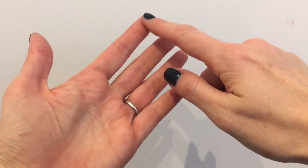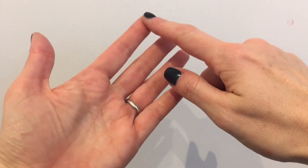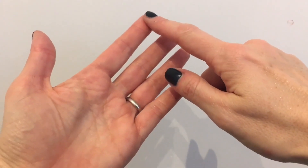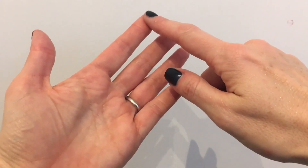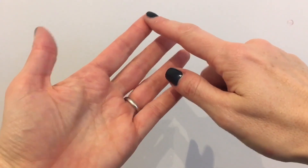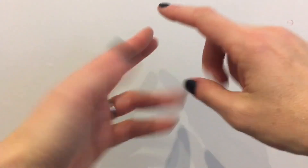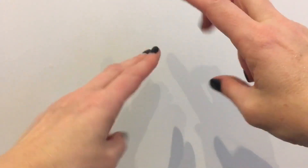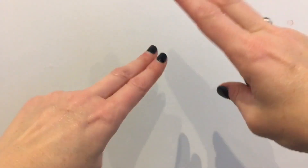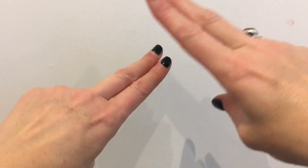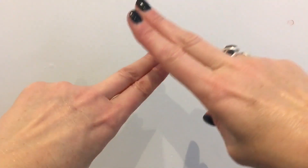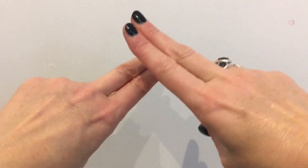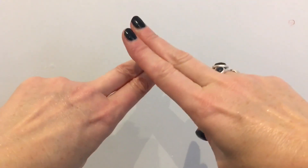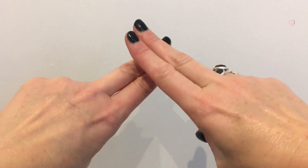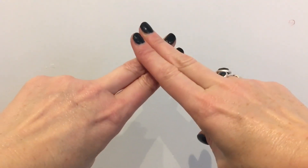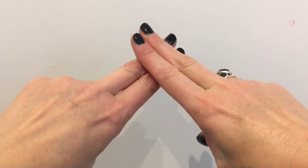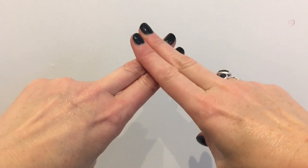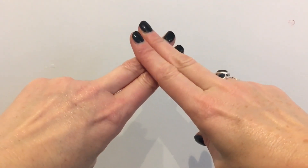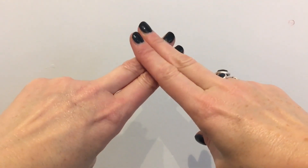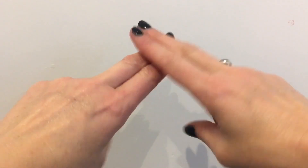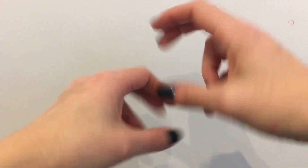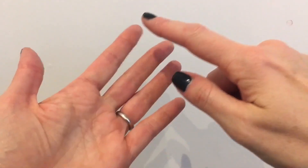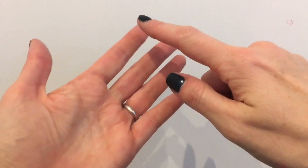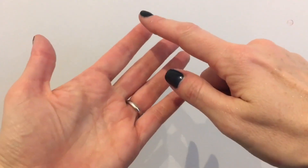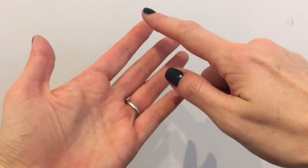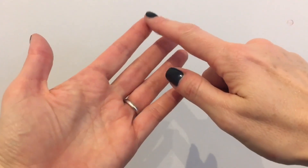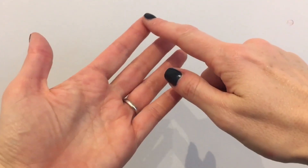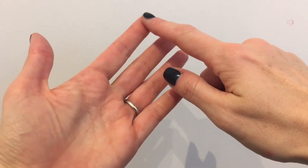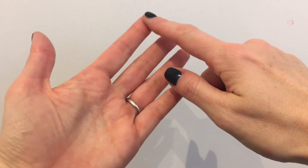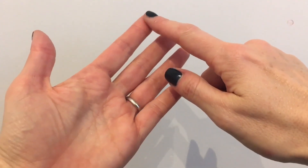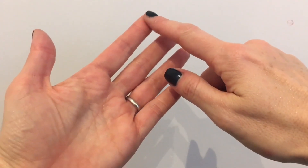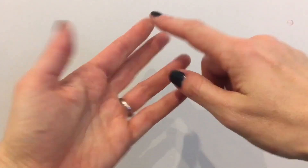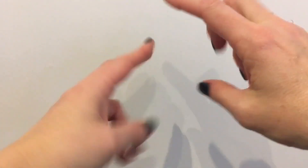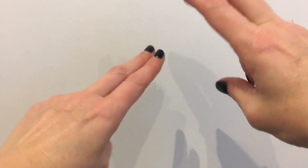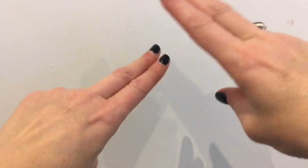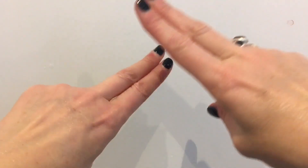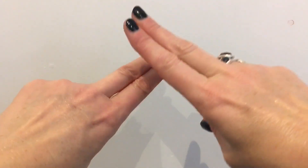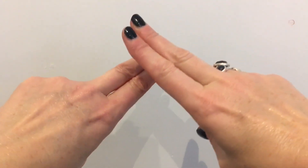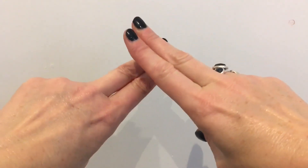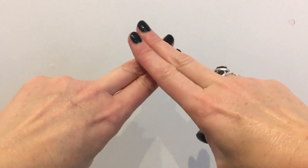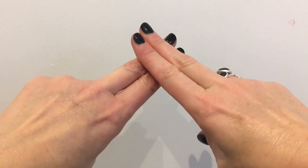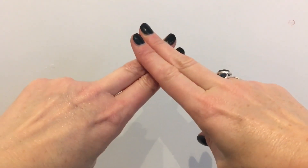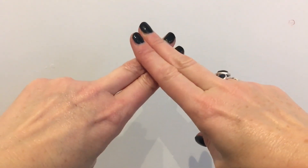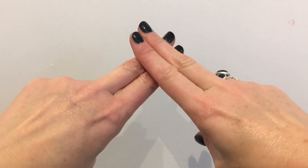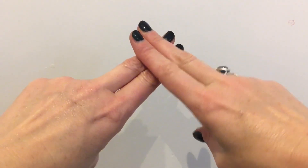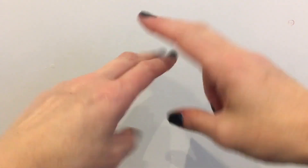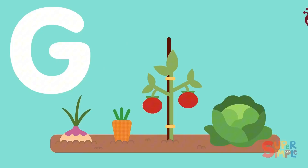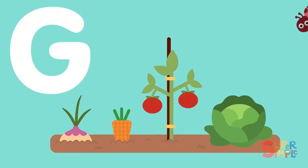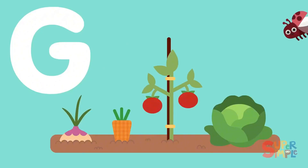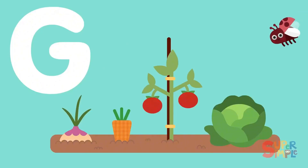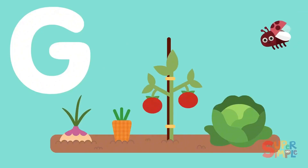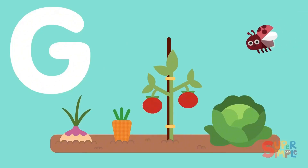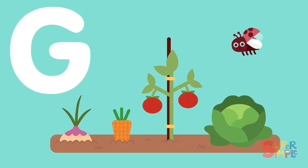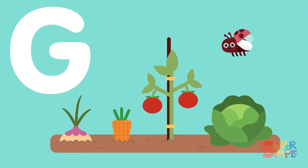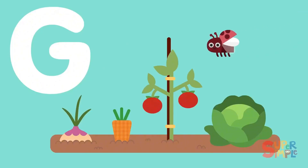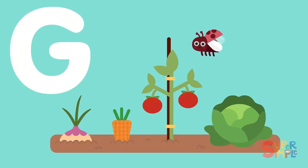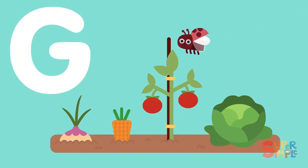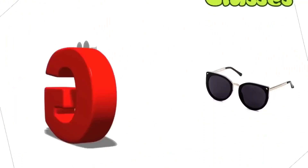E, F, E, F, G is for garden.